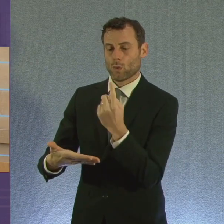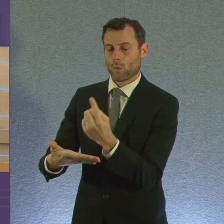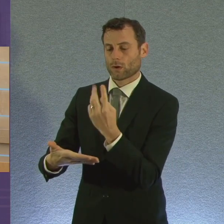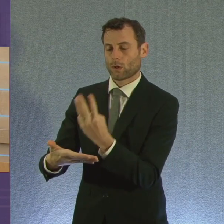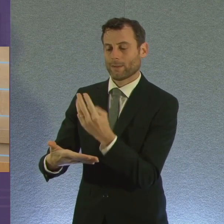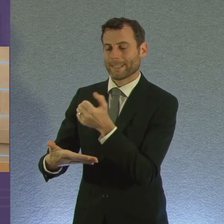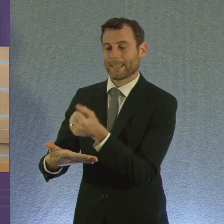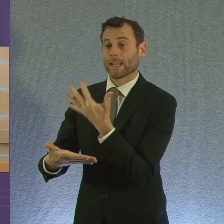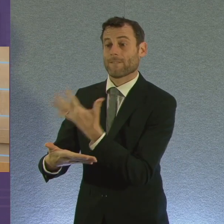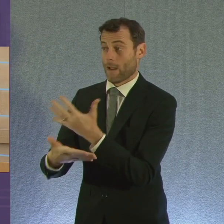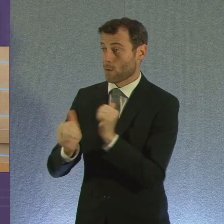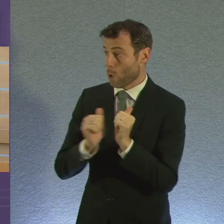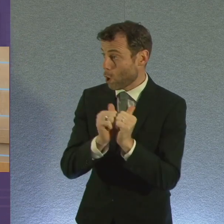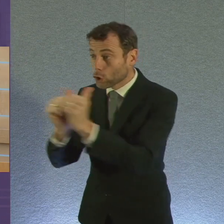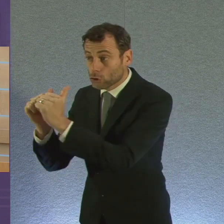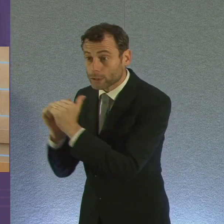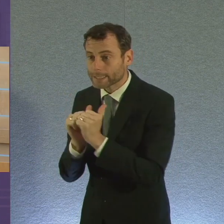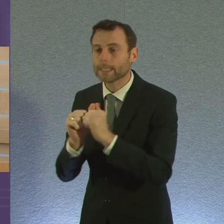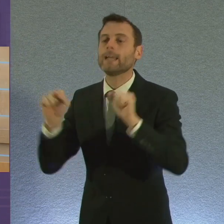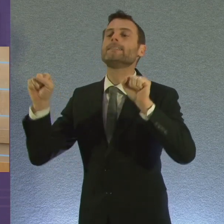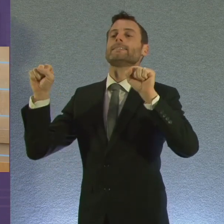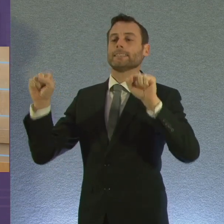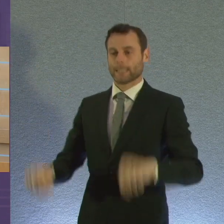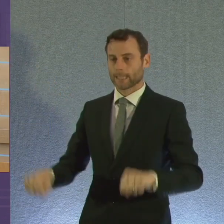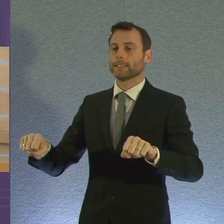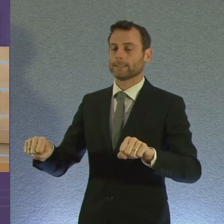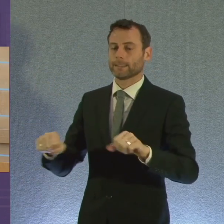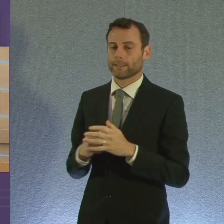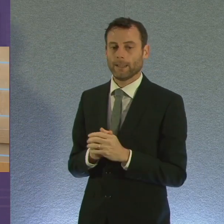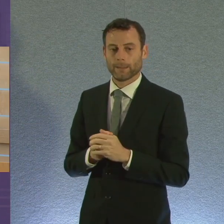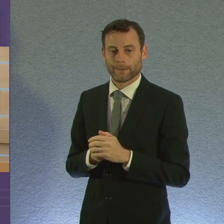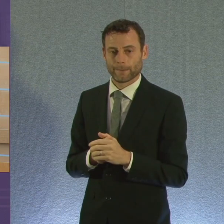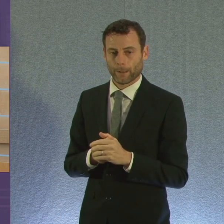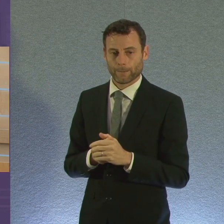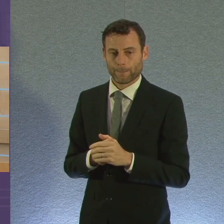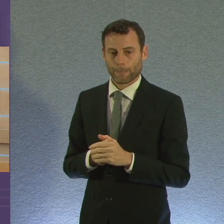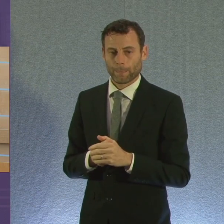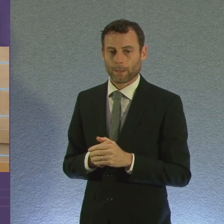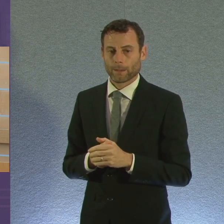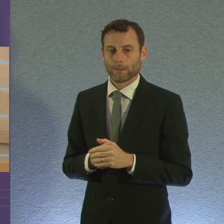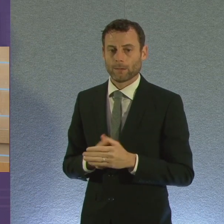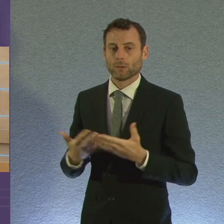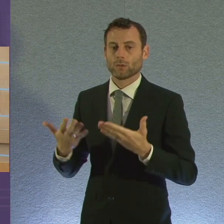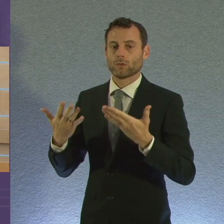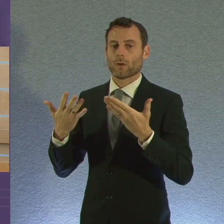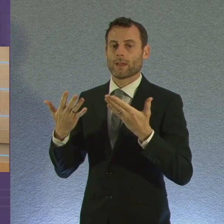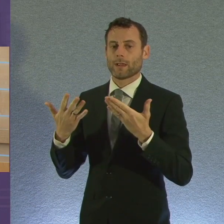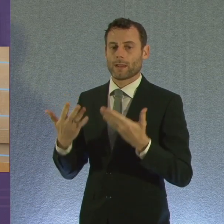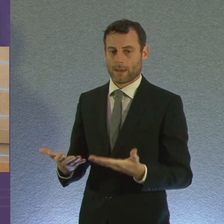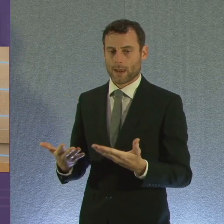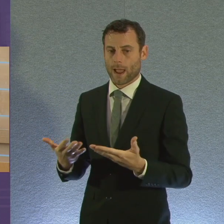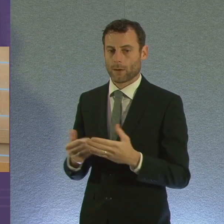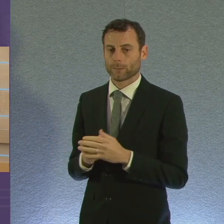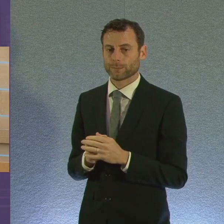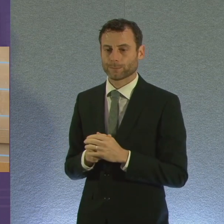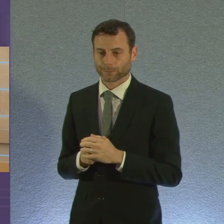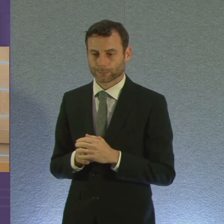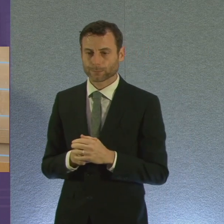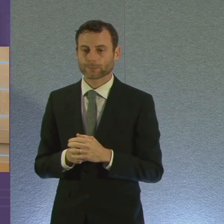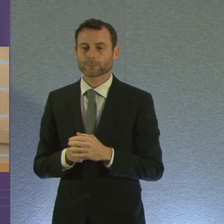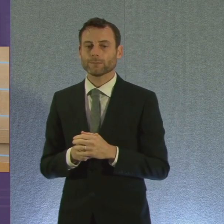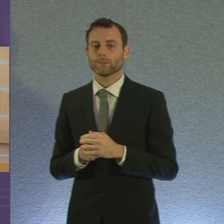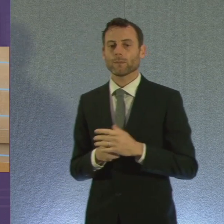agreed. Are we all agreed? Yes. We are agreed, thank you. Now, before we turn to the debate, can I advise